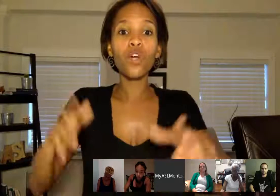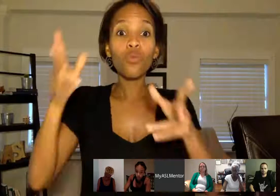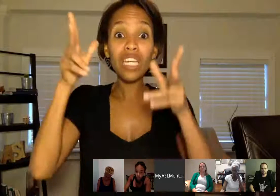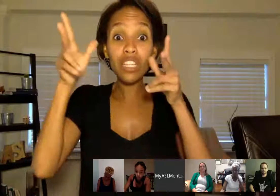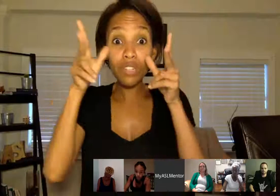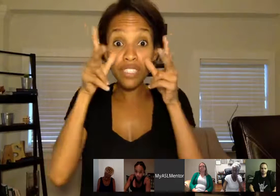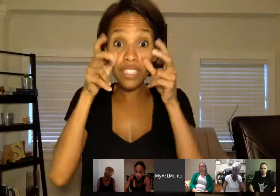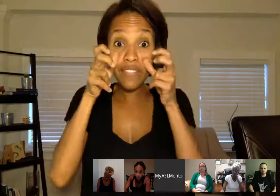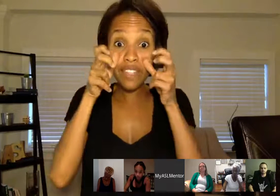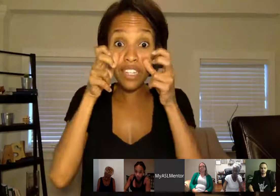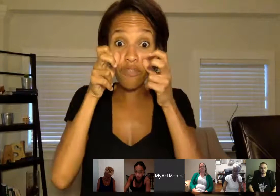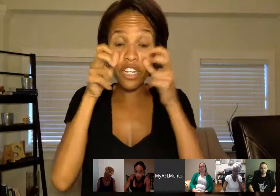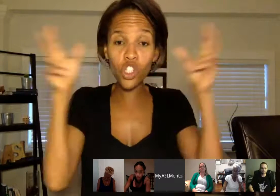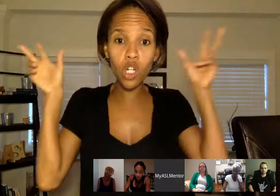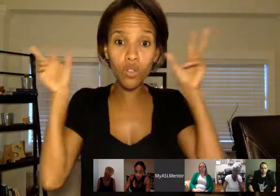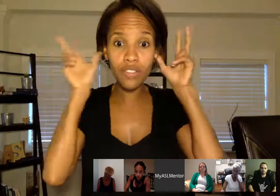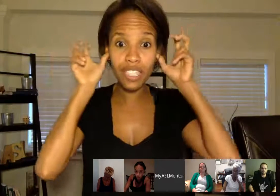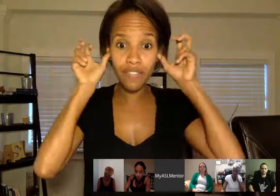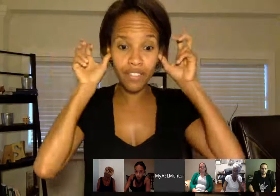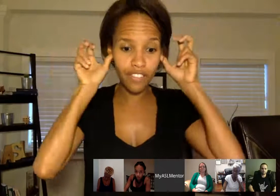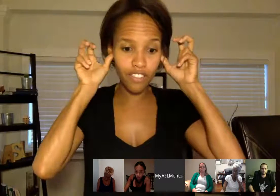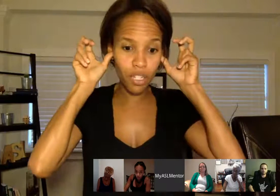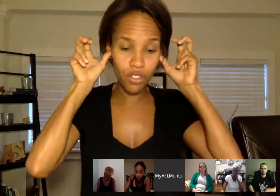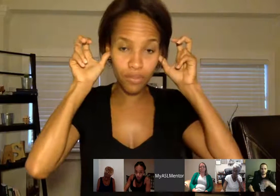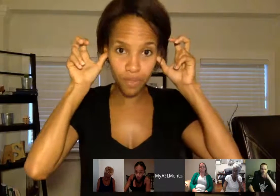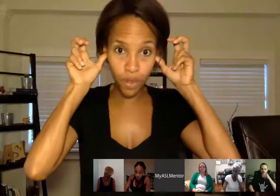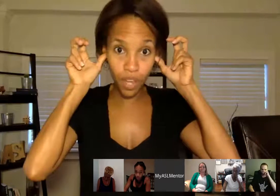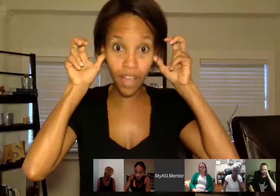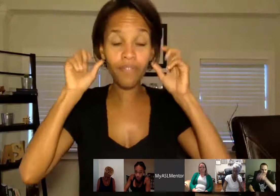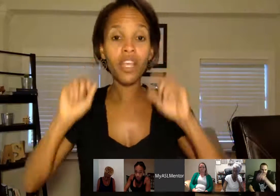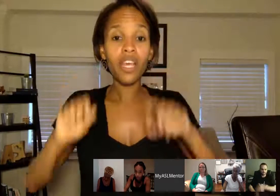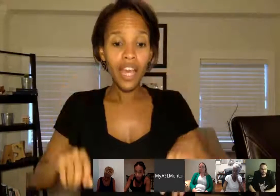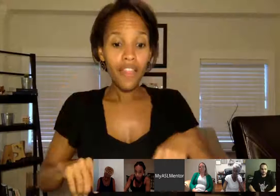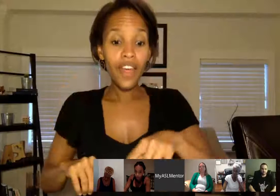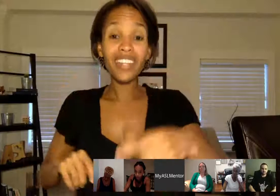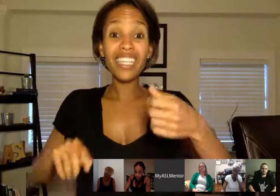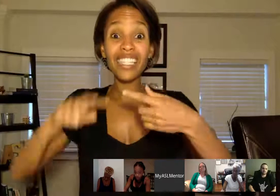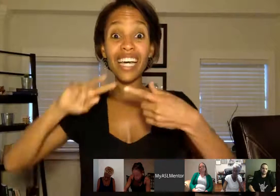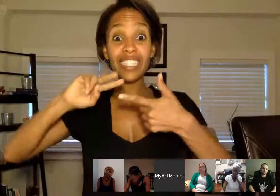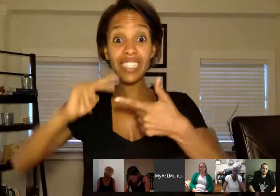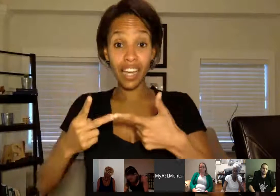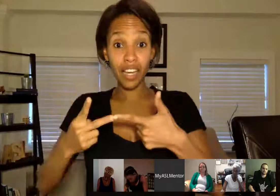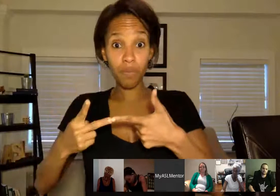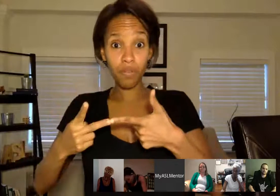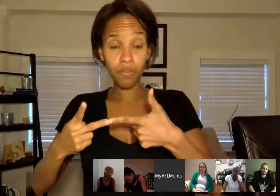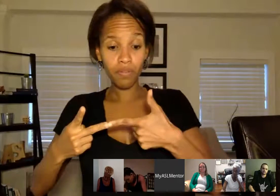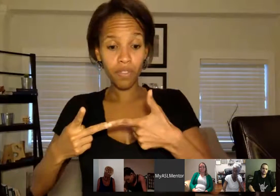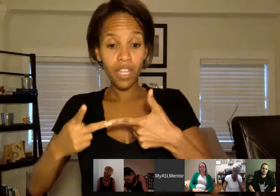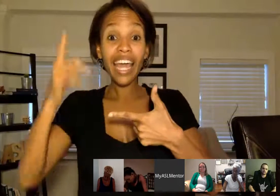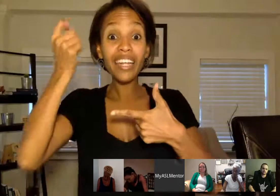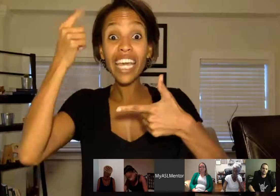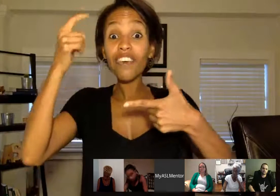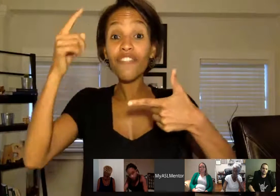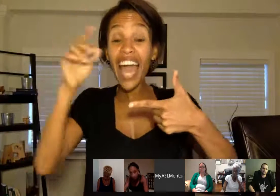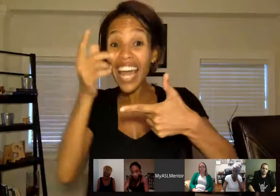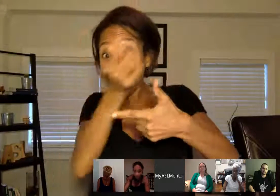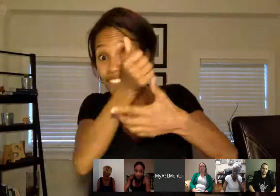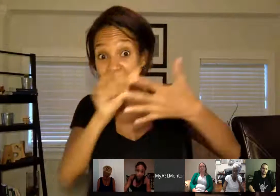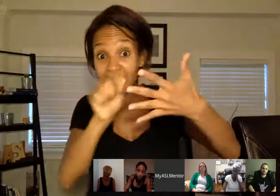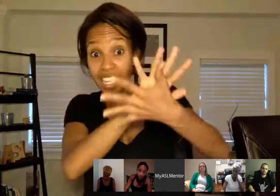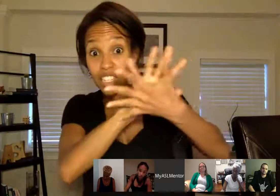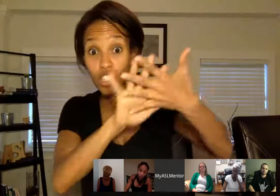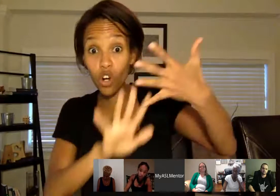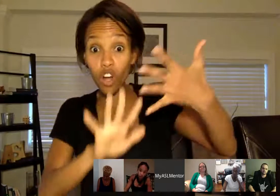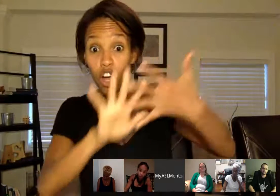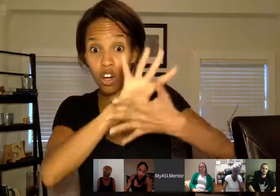minutes. We receive the information or we receive the information. Okay? Then the second step, and if any of